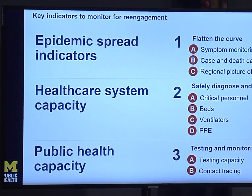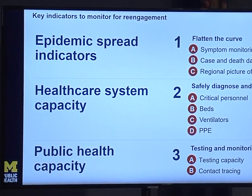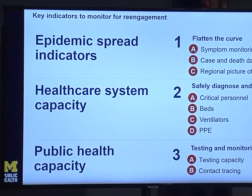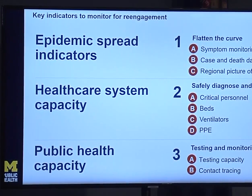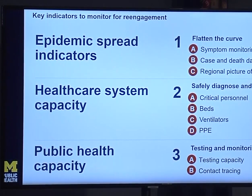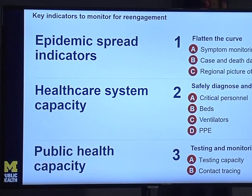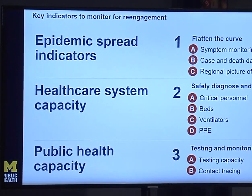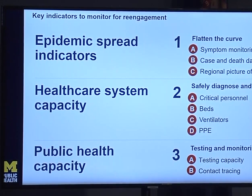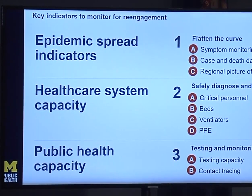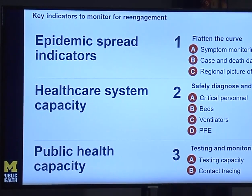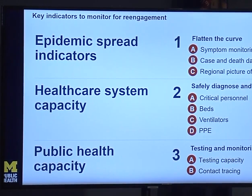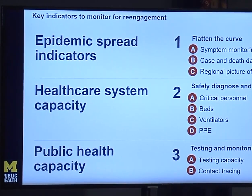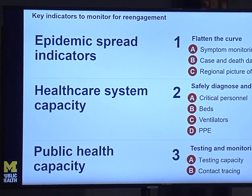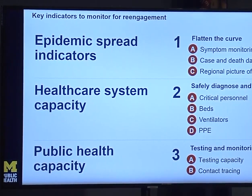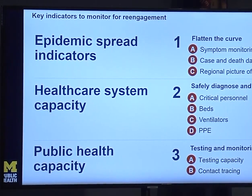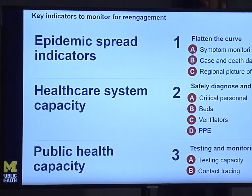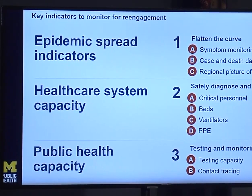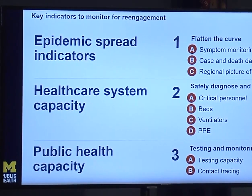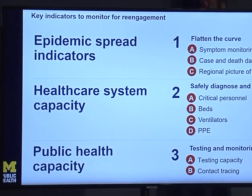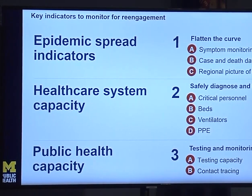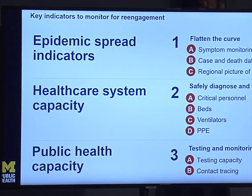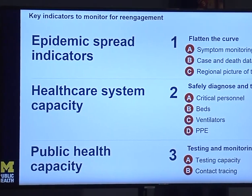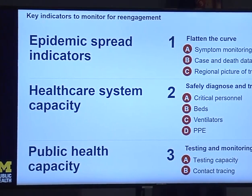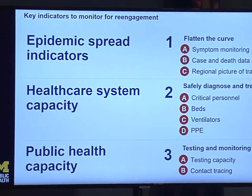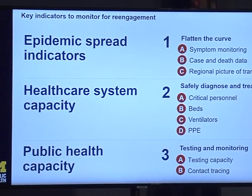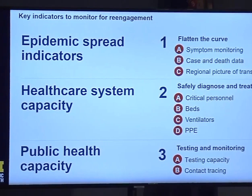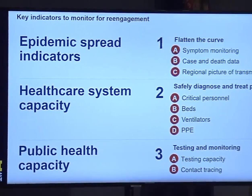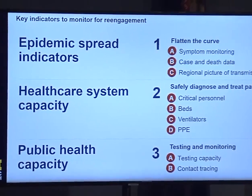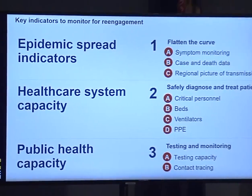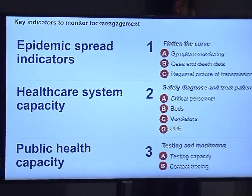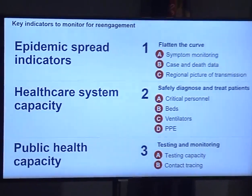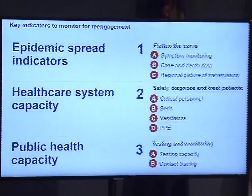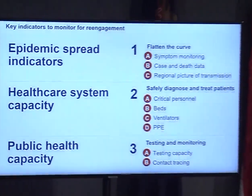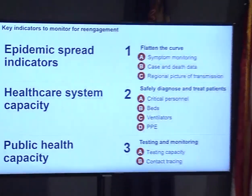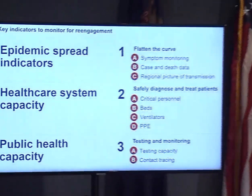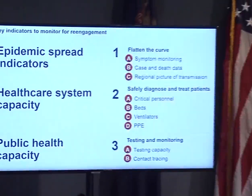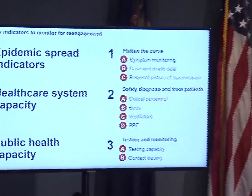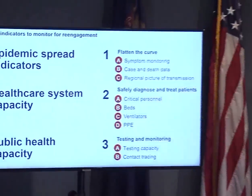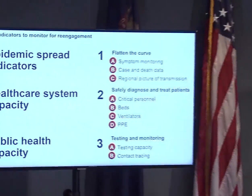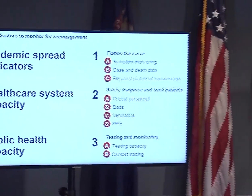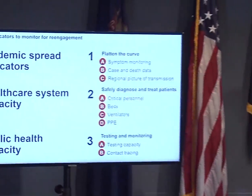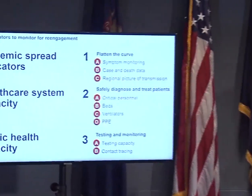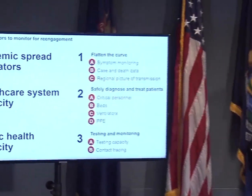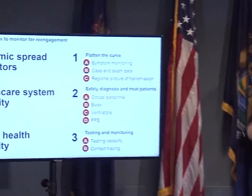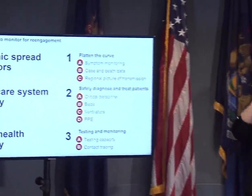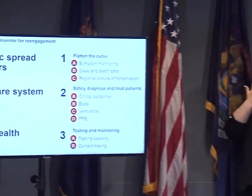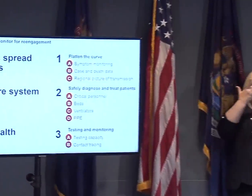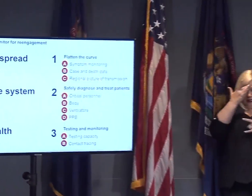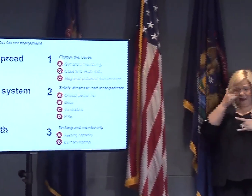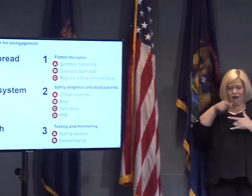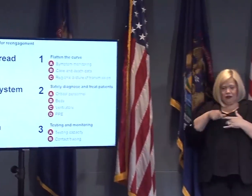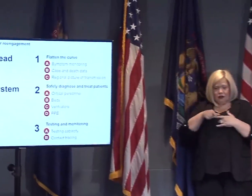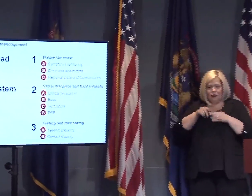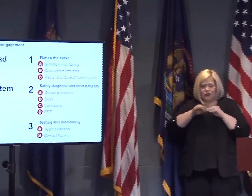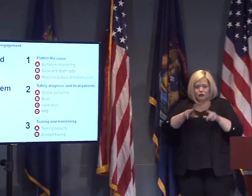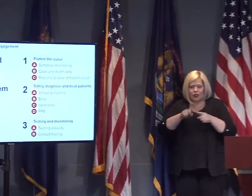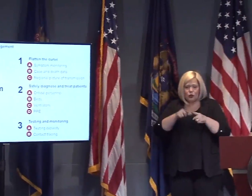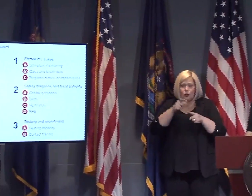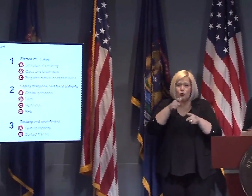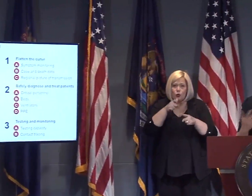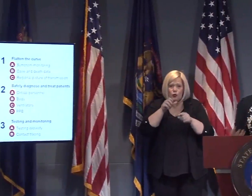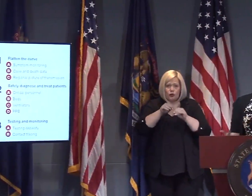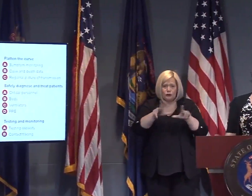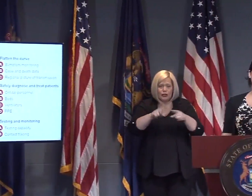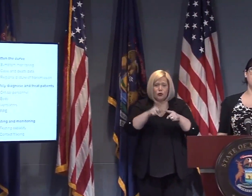that we have both the testing capacity and the contact tracing capacity to be able to actually detect resurgence in epidemic